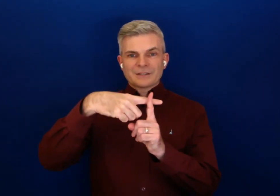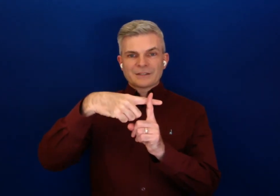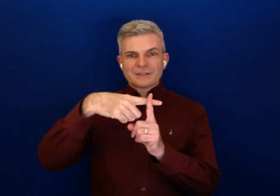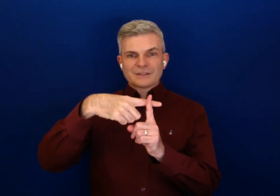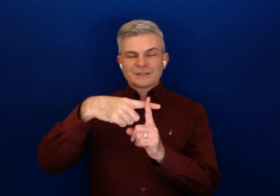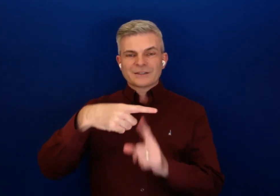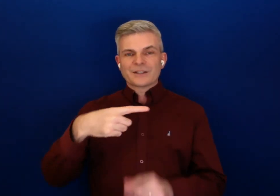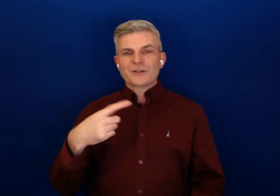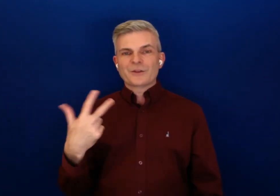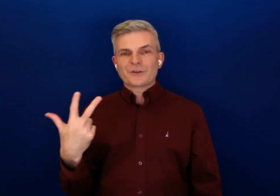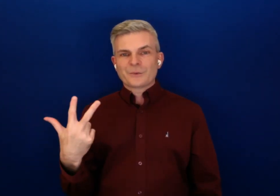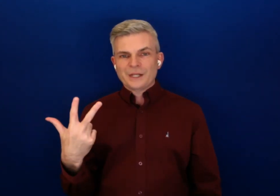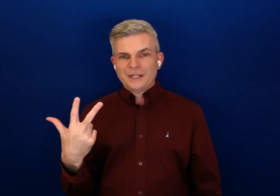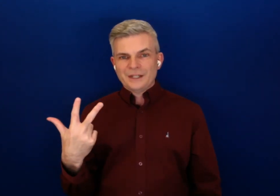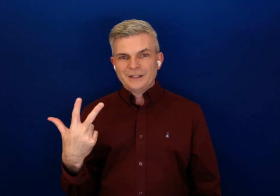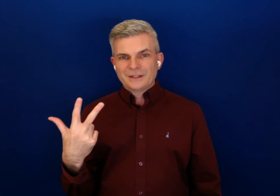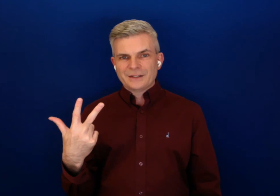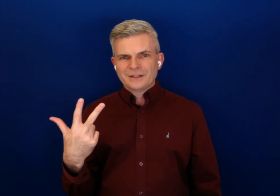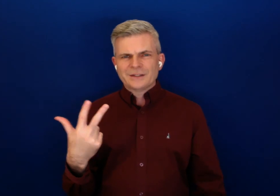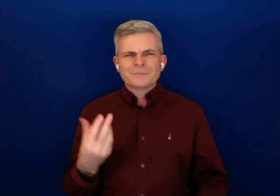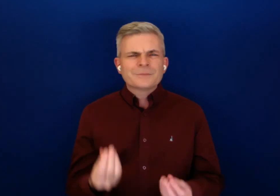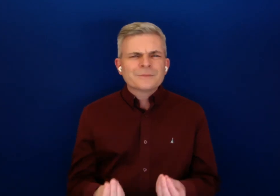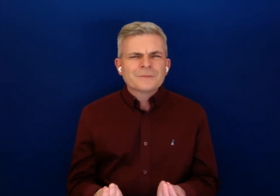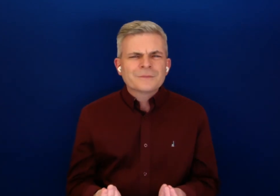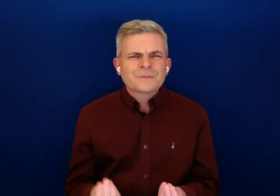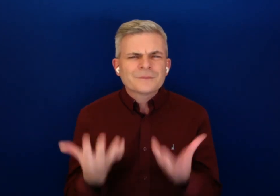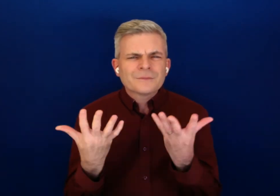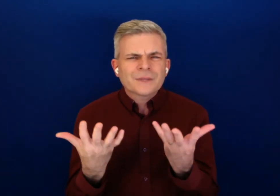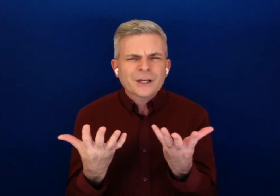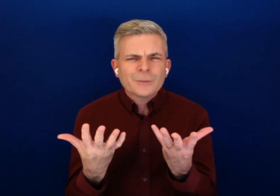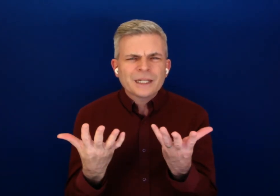plus 3, how many?